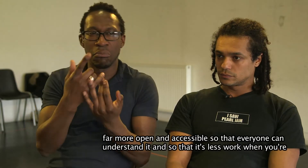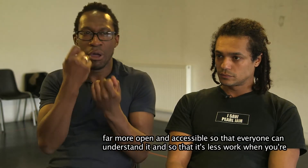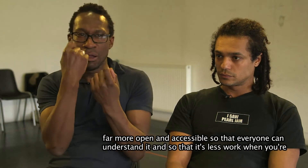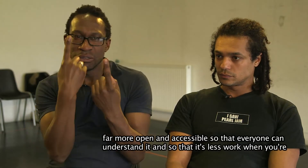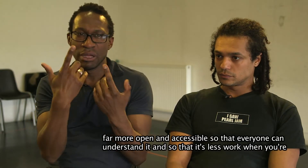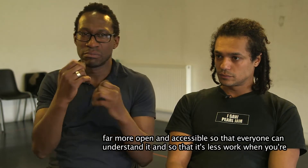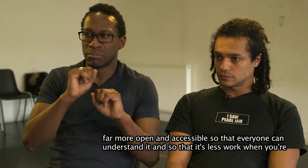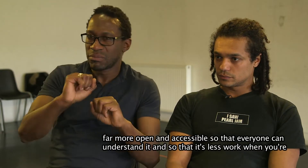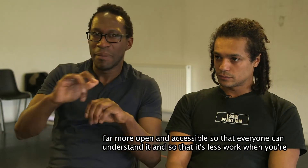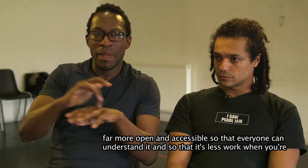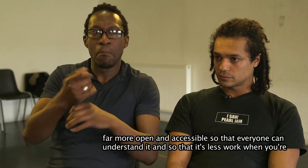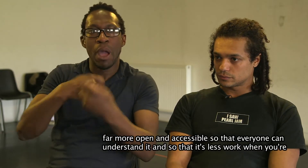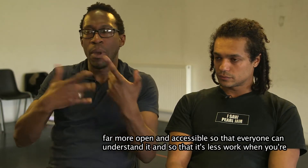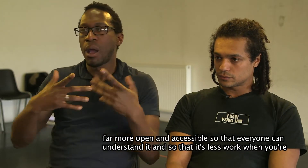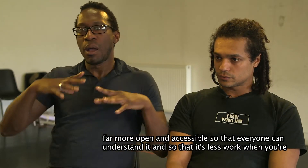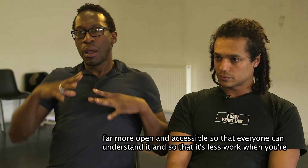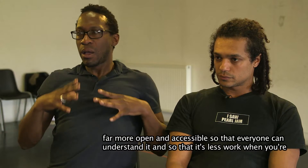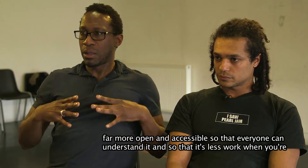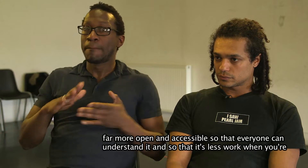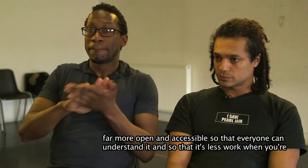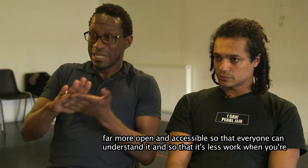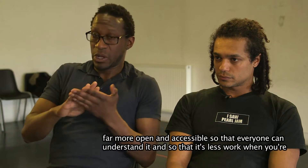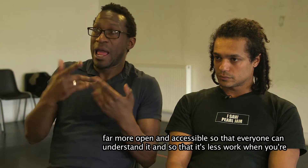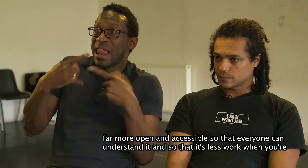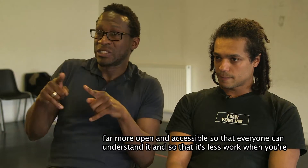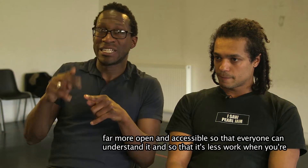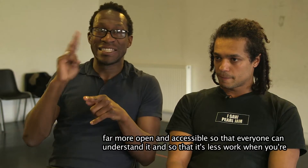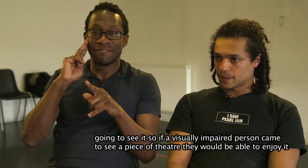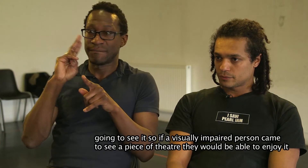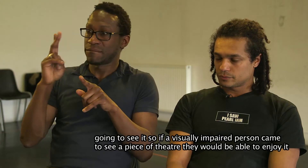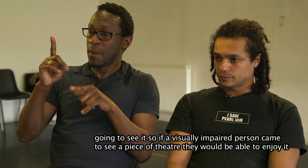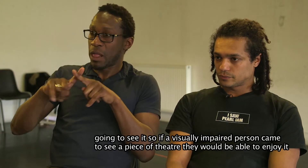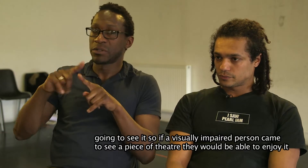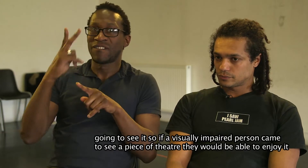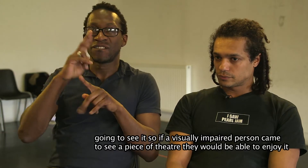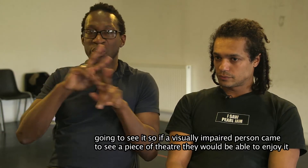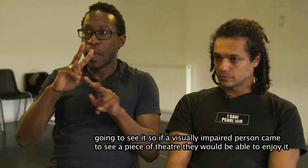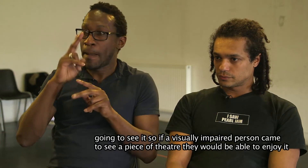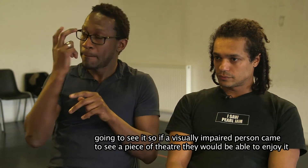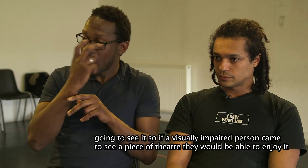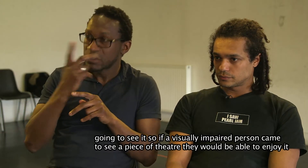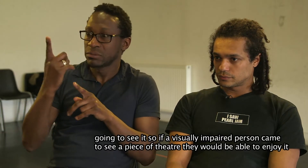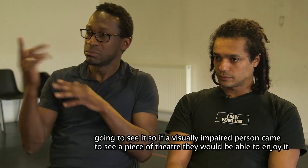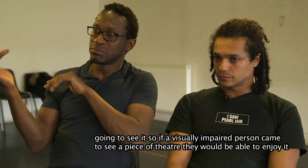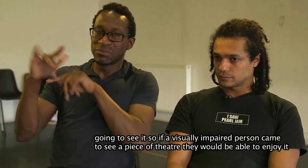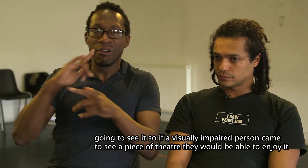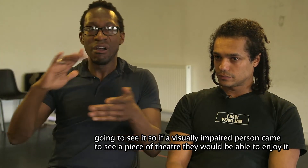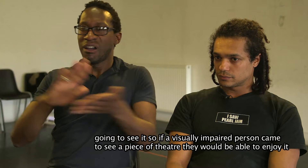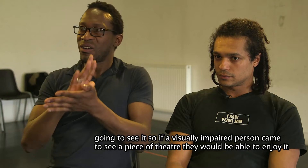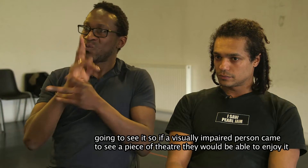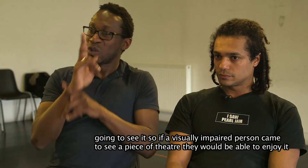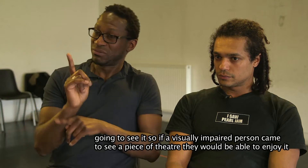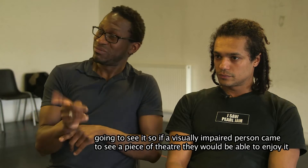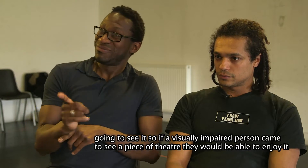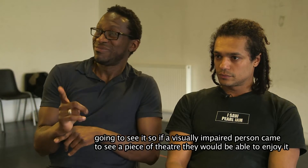accessible, so that everyone can understand it and so that it's less work when you're going to see it. So if a deaf person or a visually